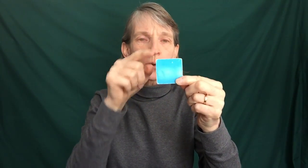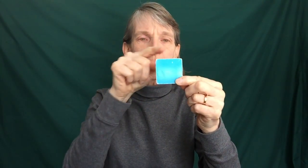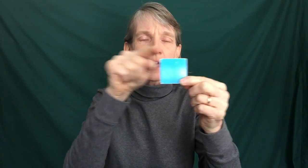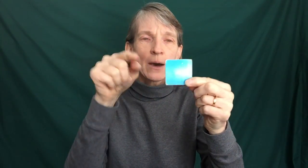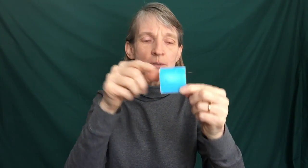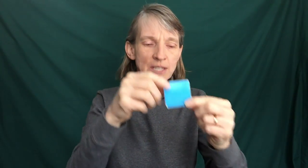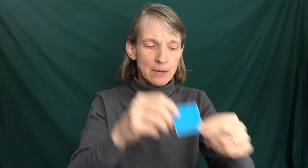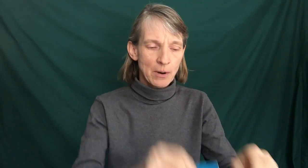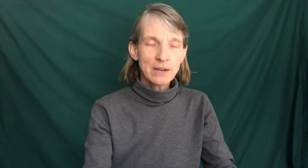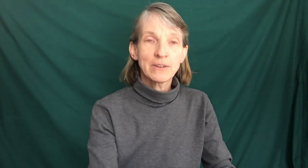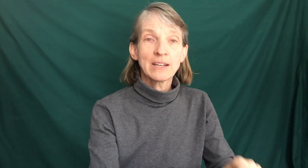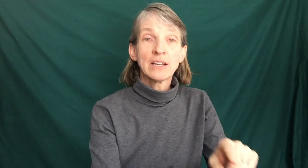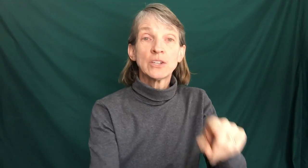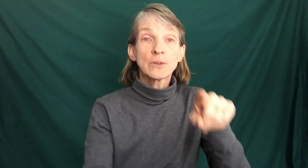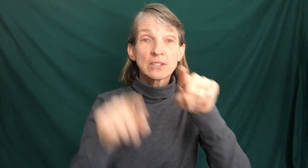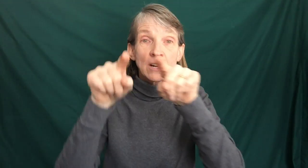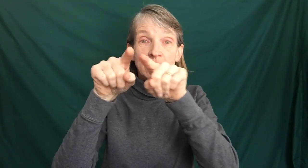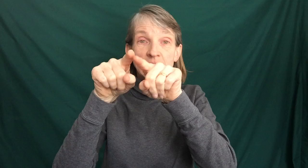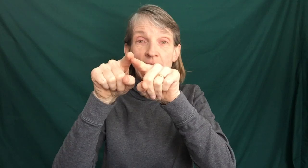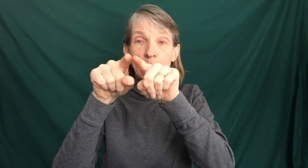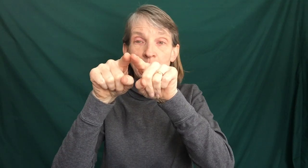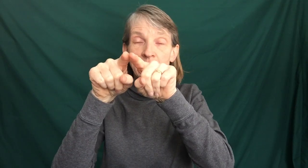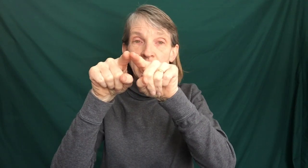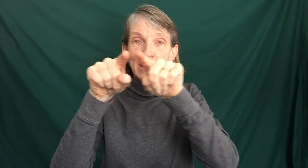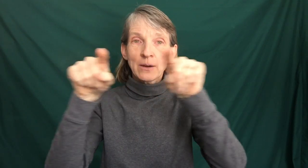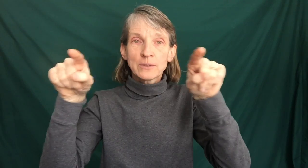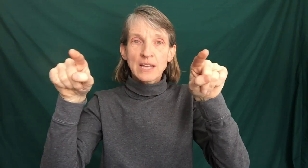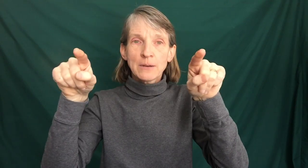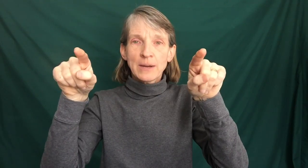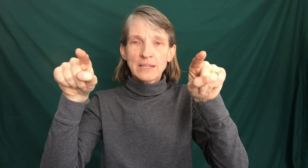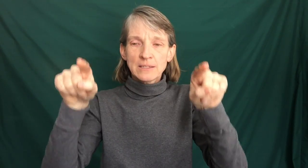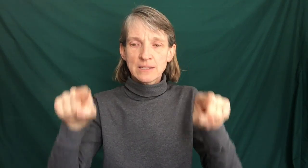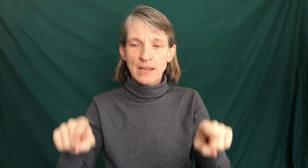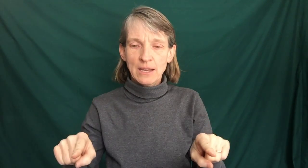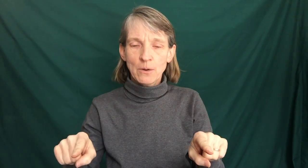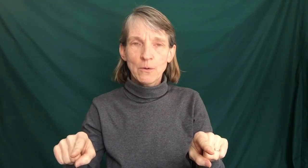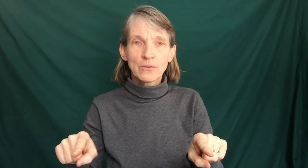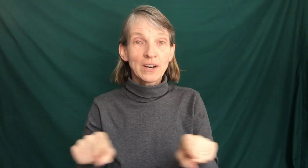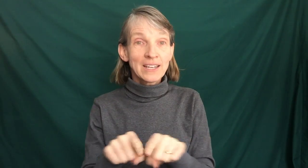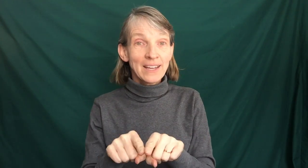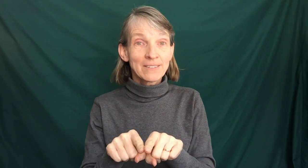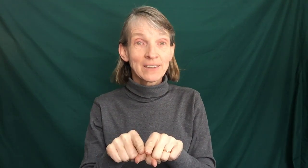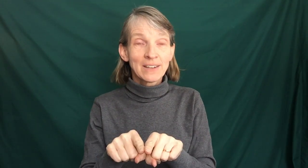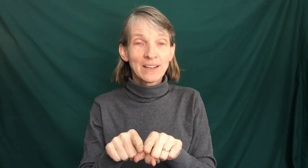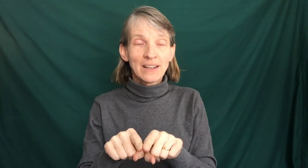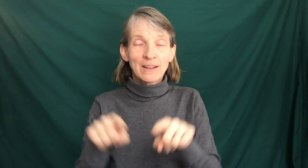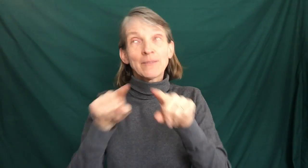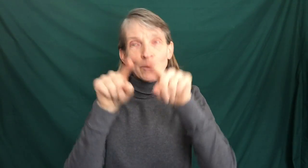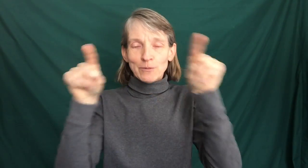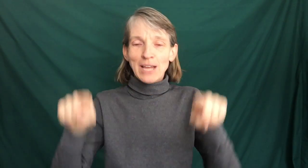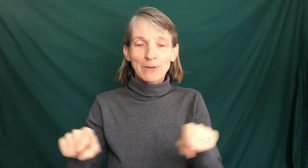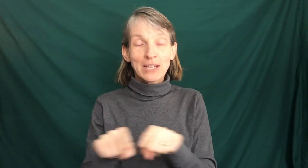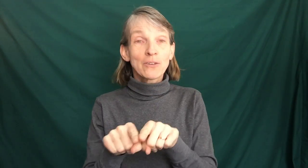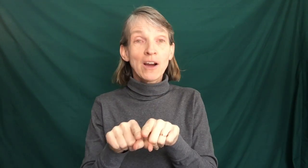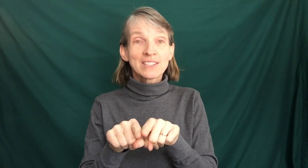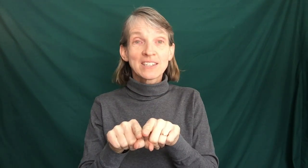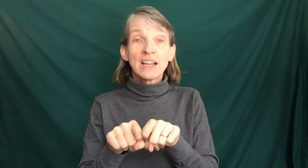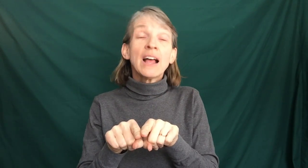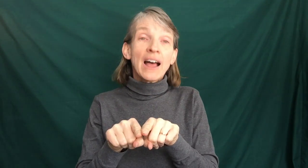showing the outside part of it. So I start at the top and go sideways and over and down, down and across, and